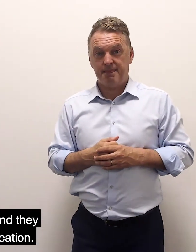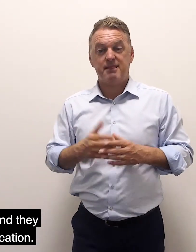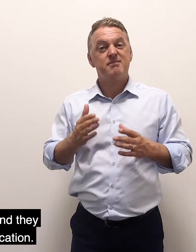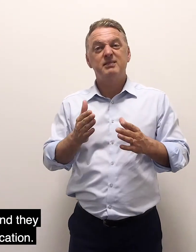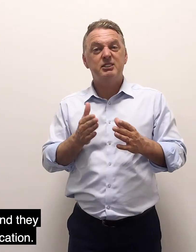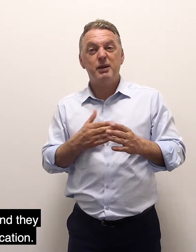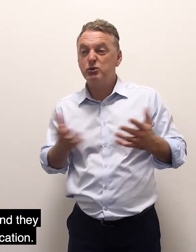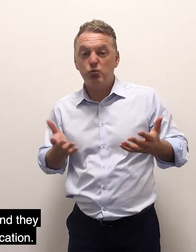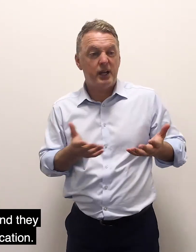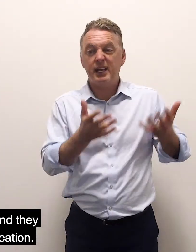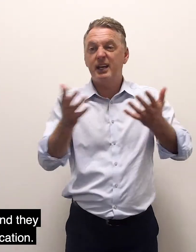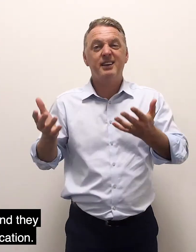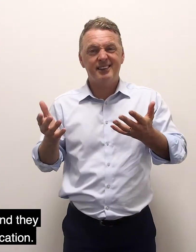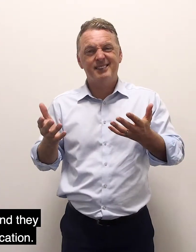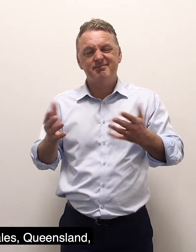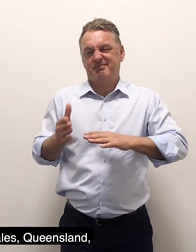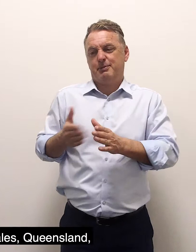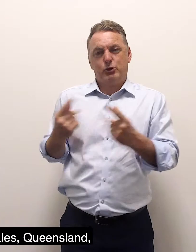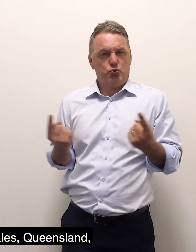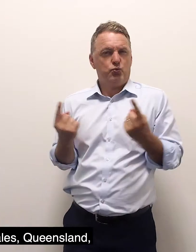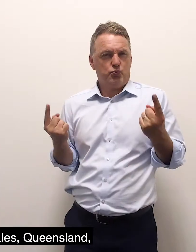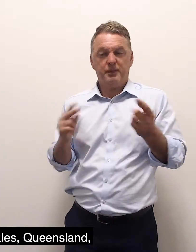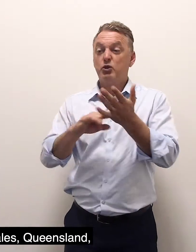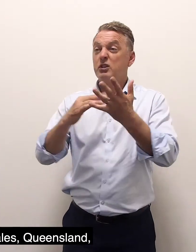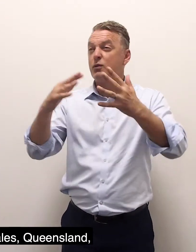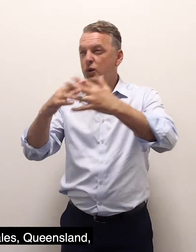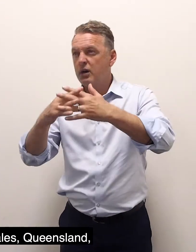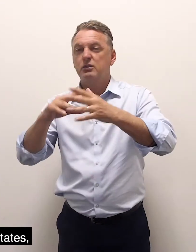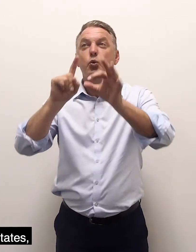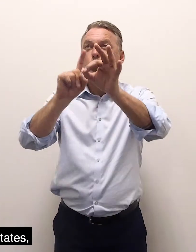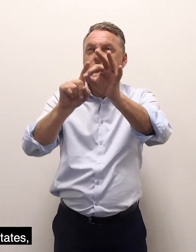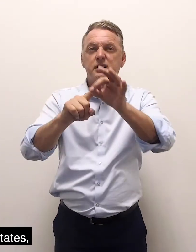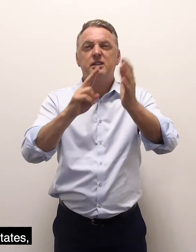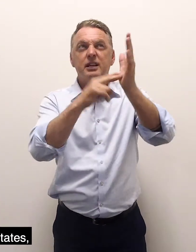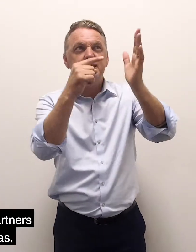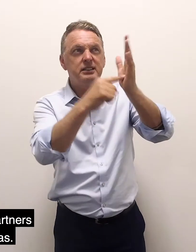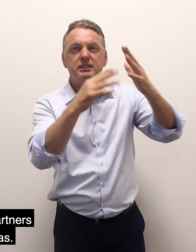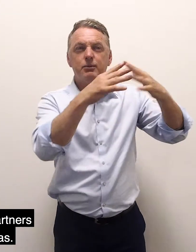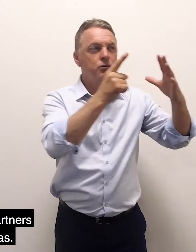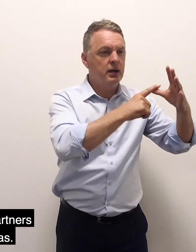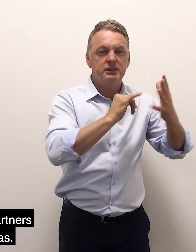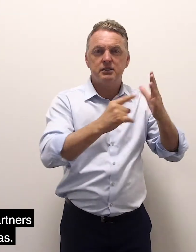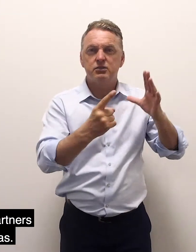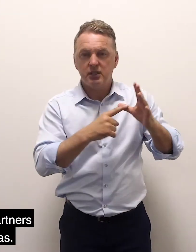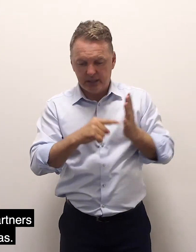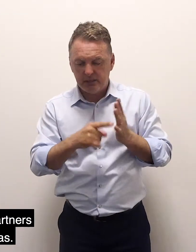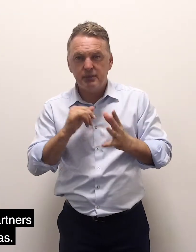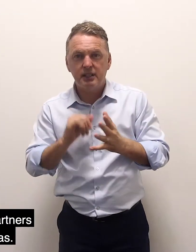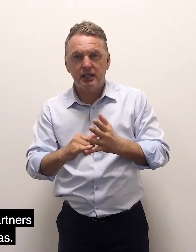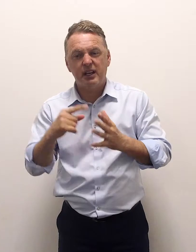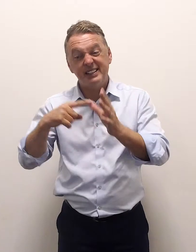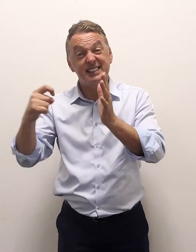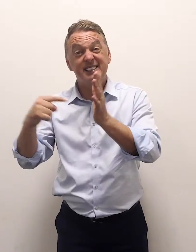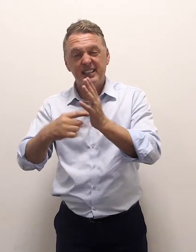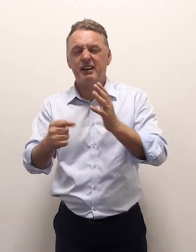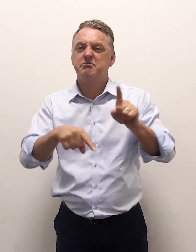partners, and they will be based on locations. So throughout New South Wales, Queensland, and all the other states, there's different partners in different